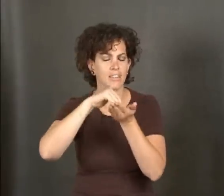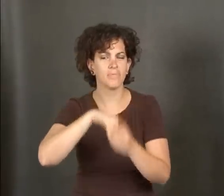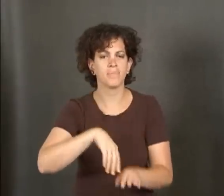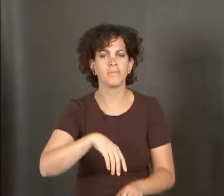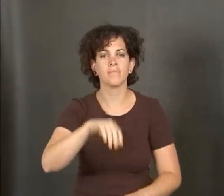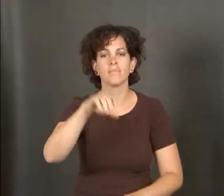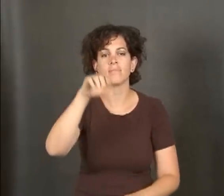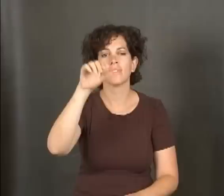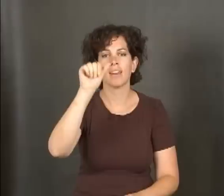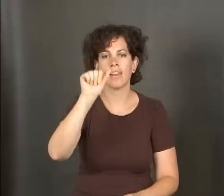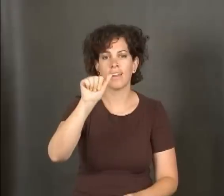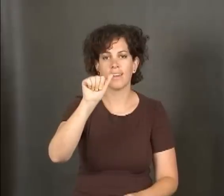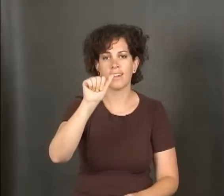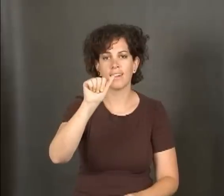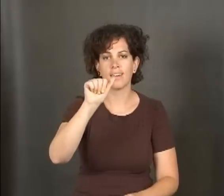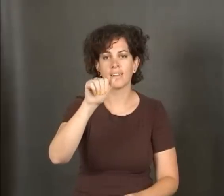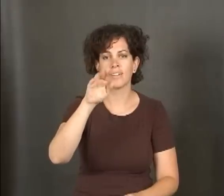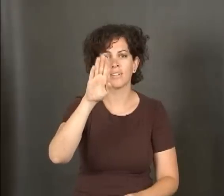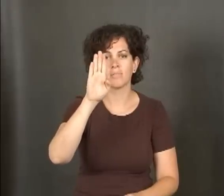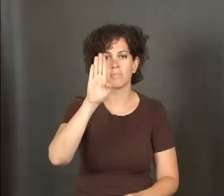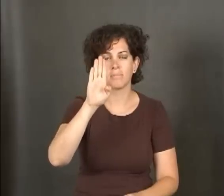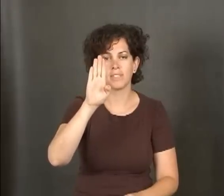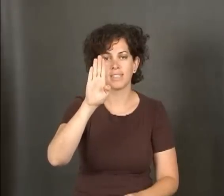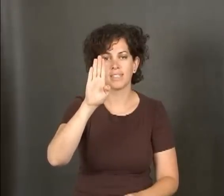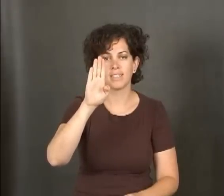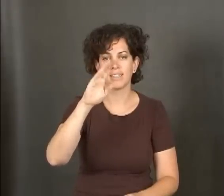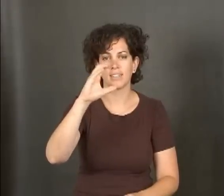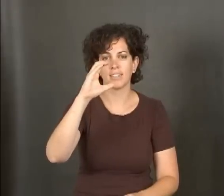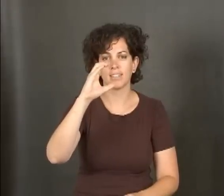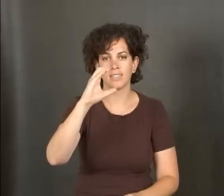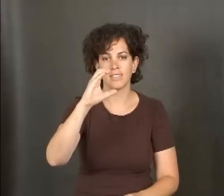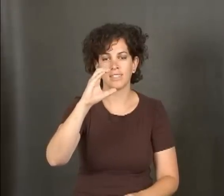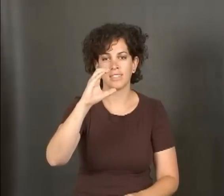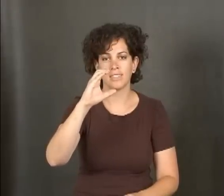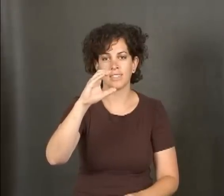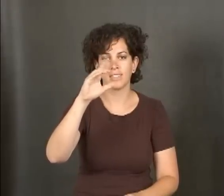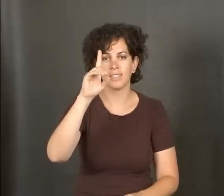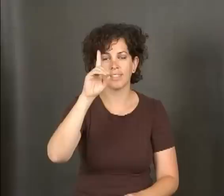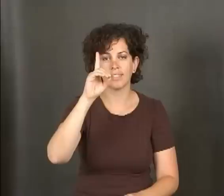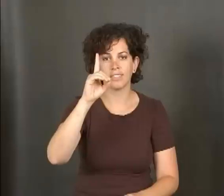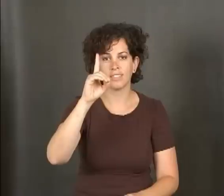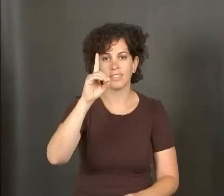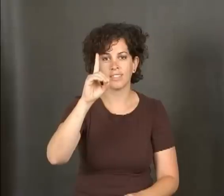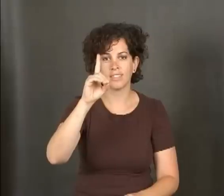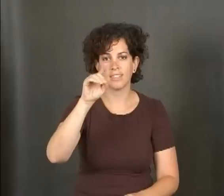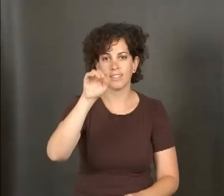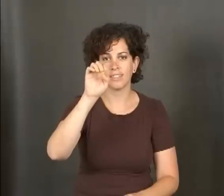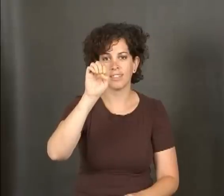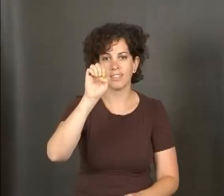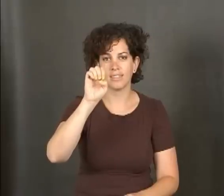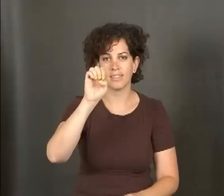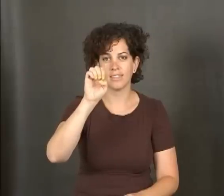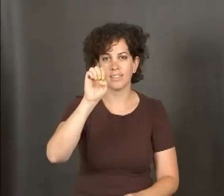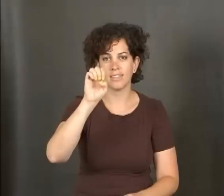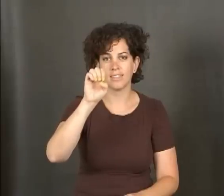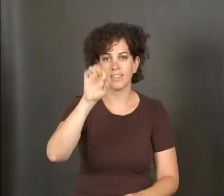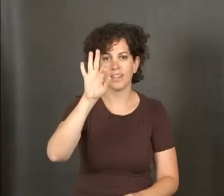I can do that again for you. A, B, C, D, E,